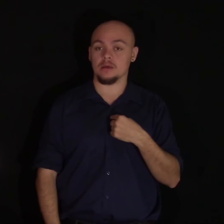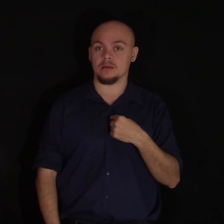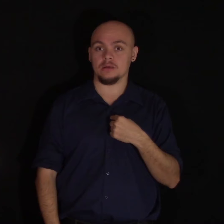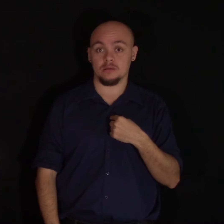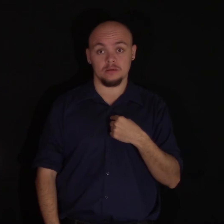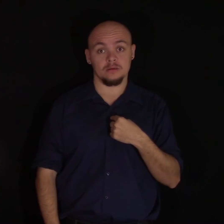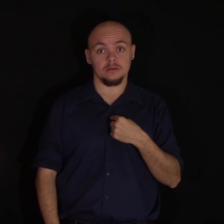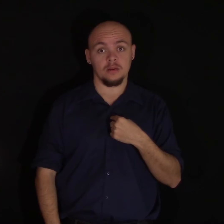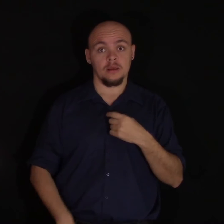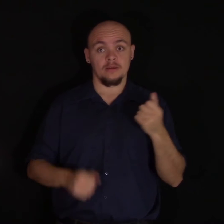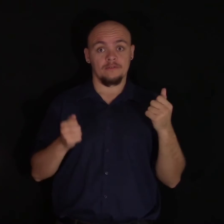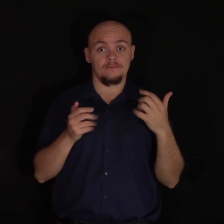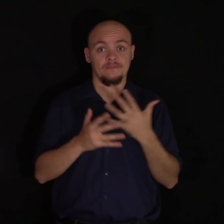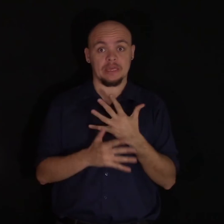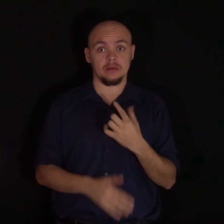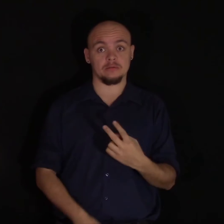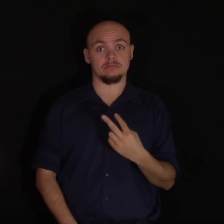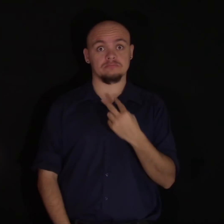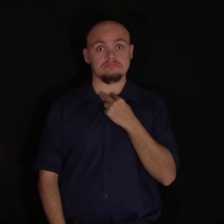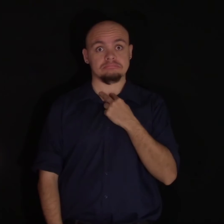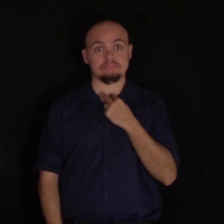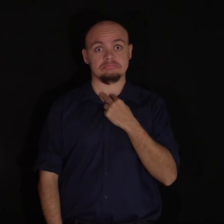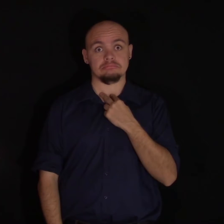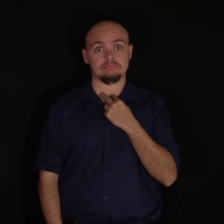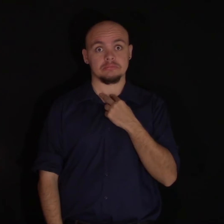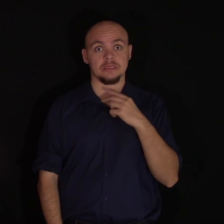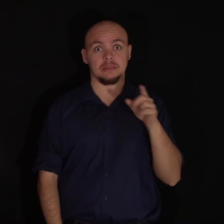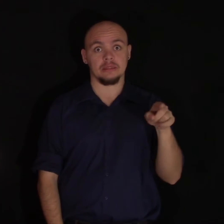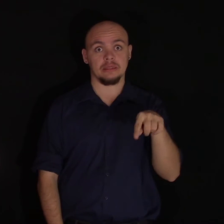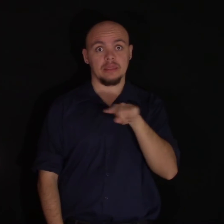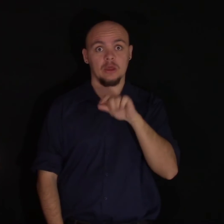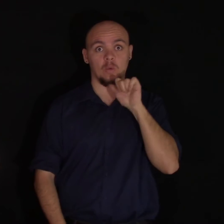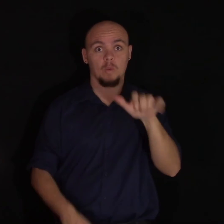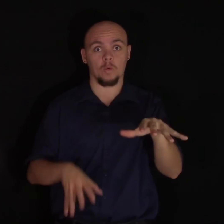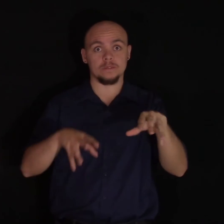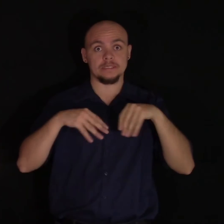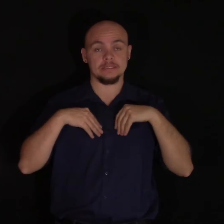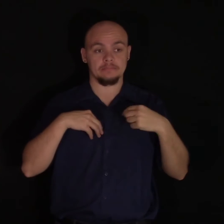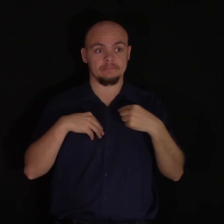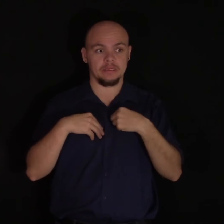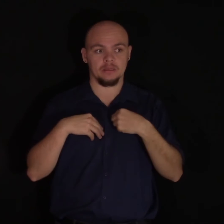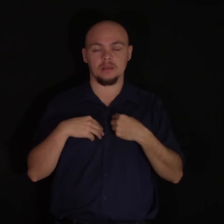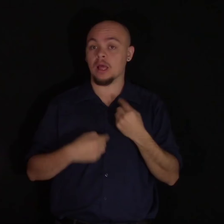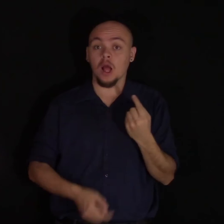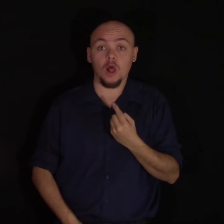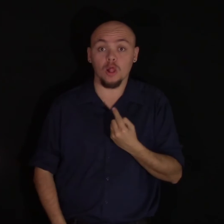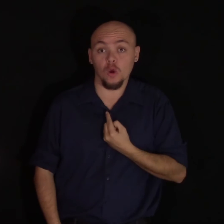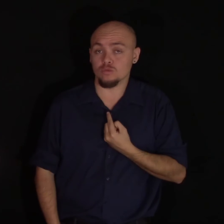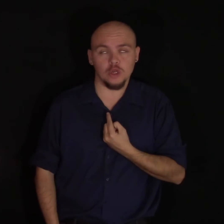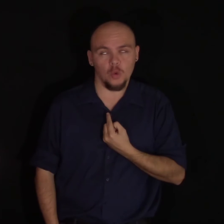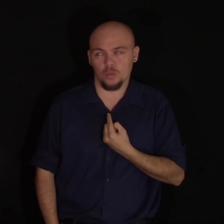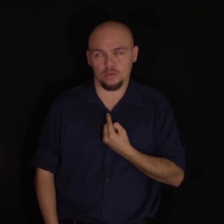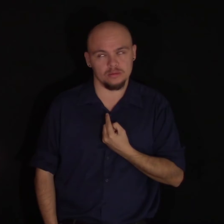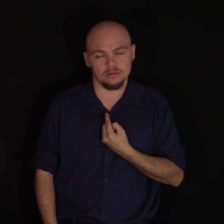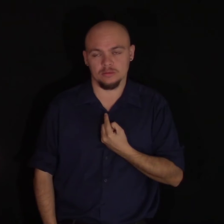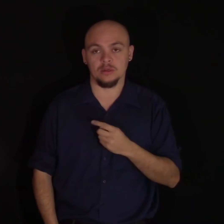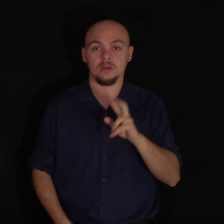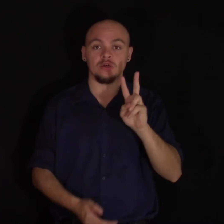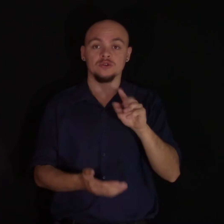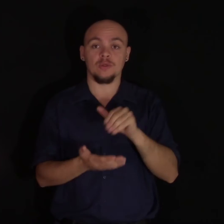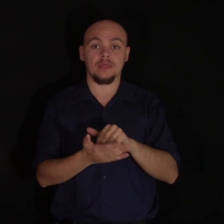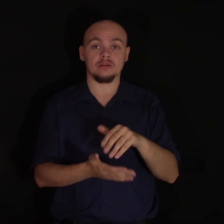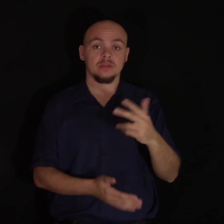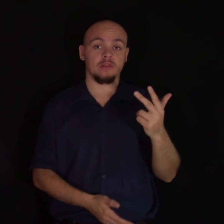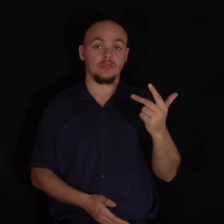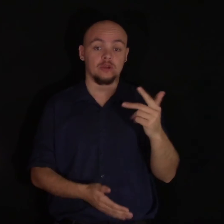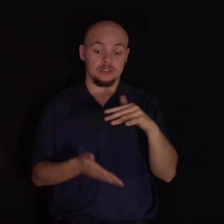paralyzed by my fear of not being accepted. And I'm not alone, of course. A 2013